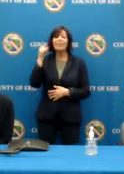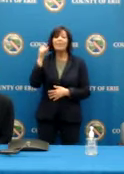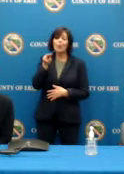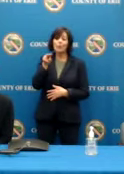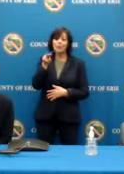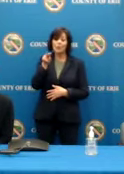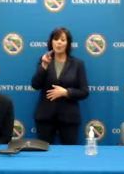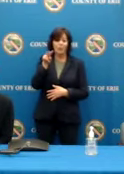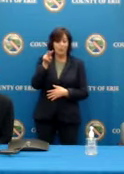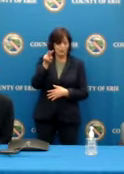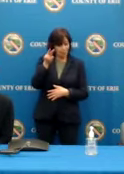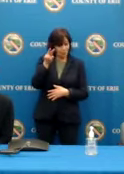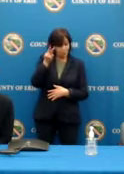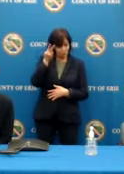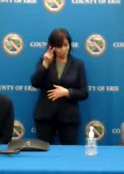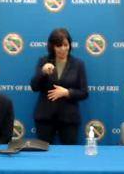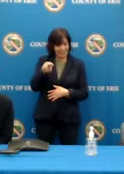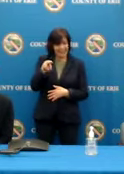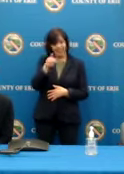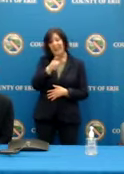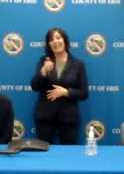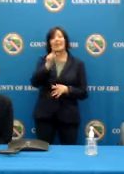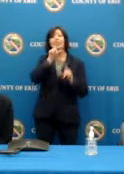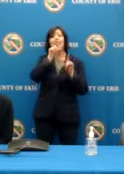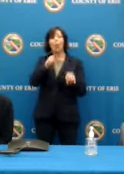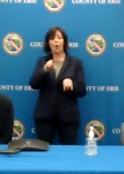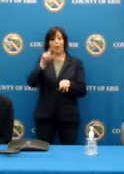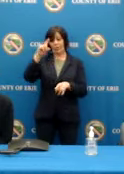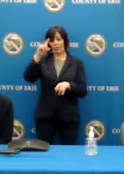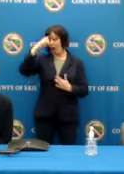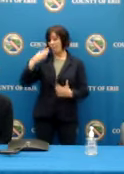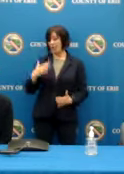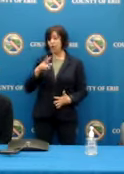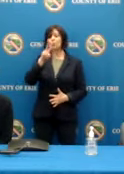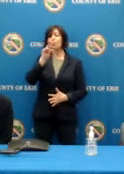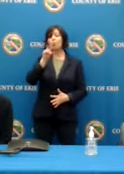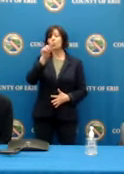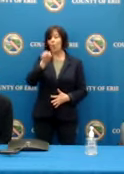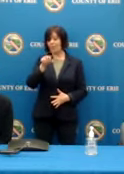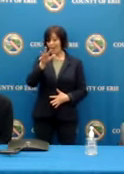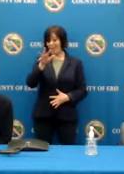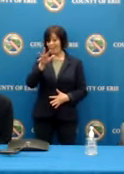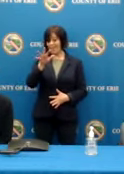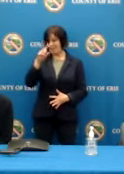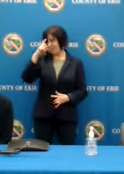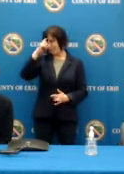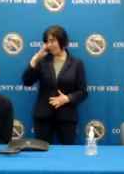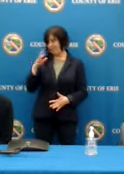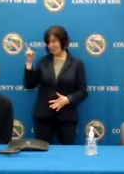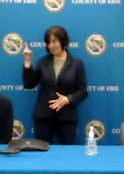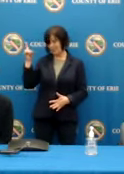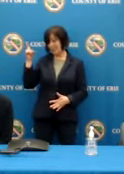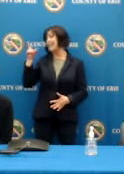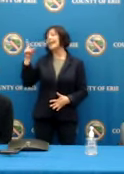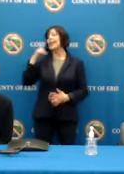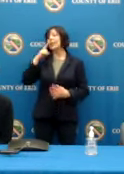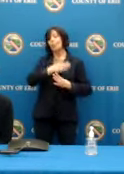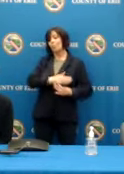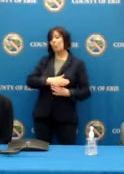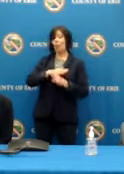the executive order of Governor Cuomo, I think it's 202.5, it does prohibit any